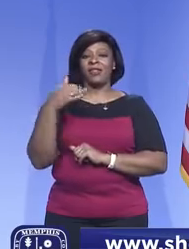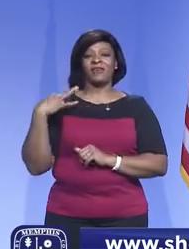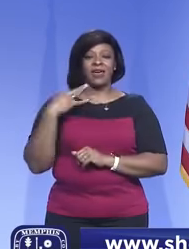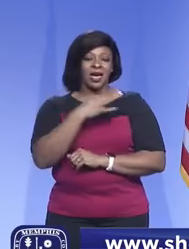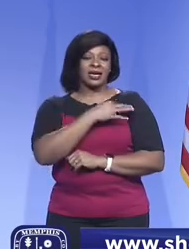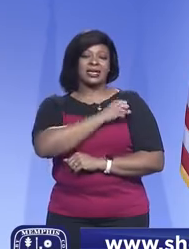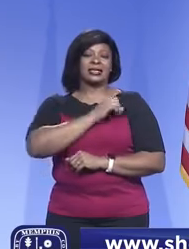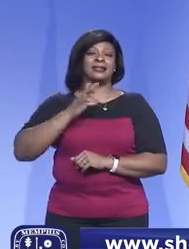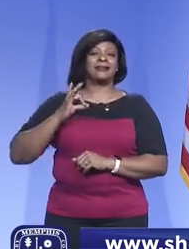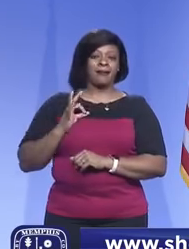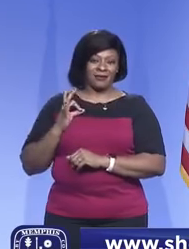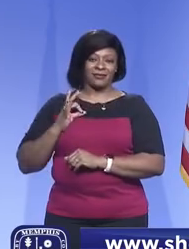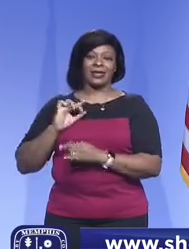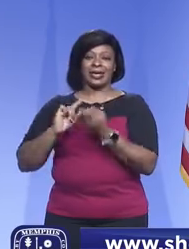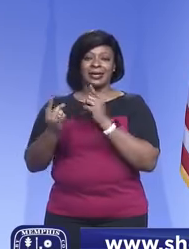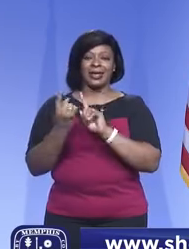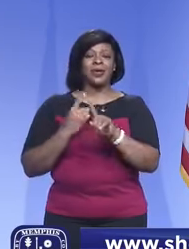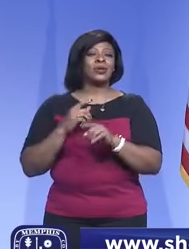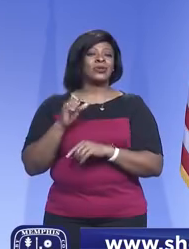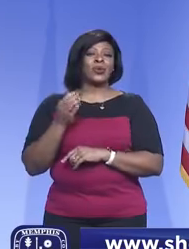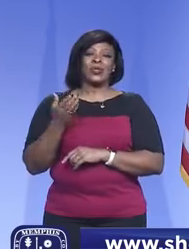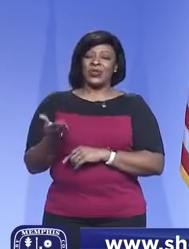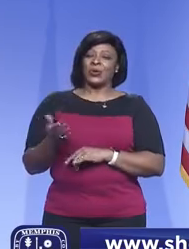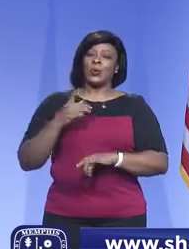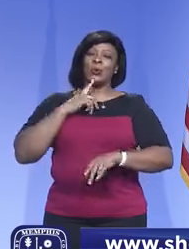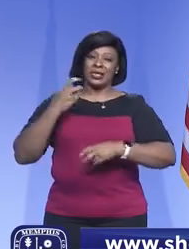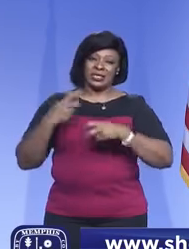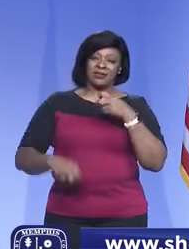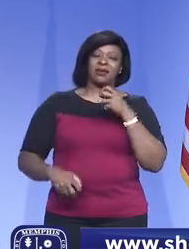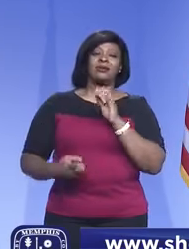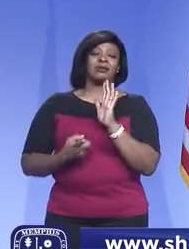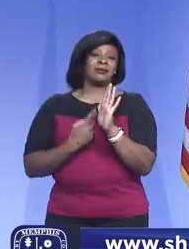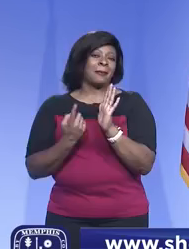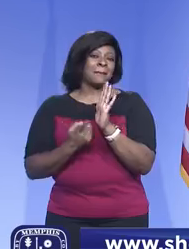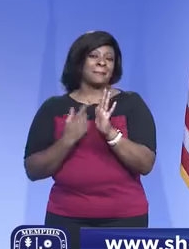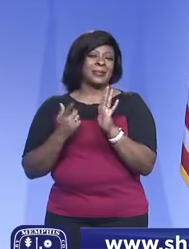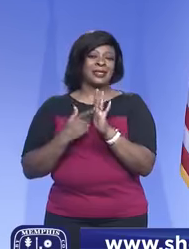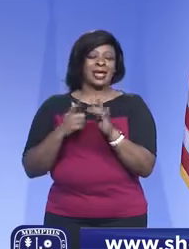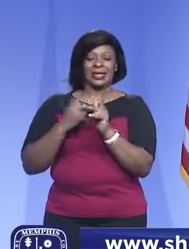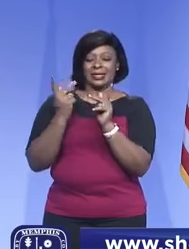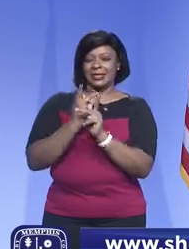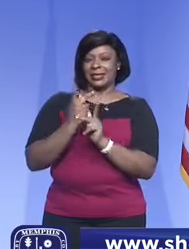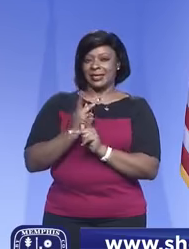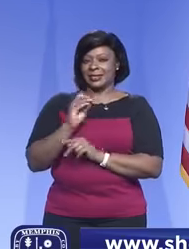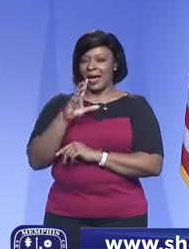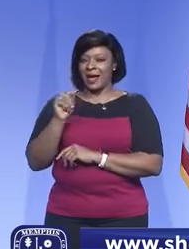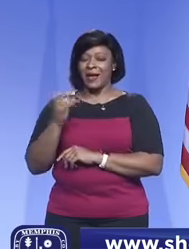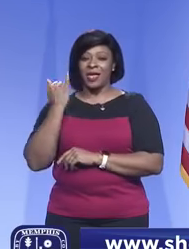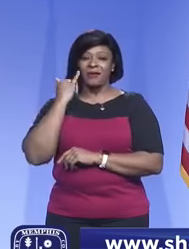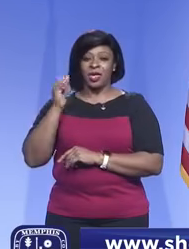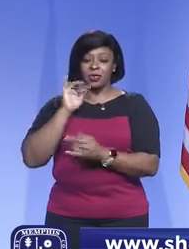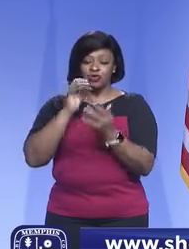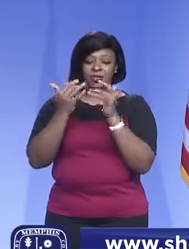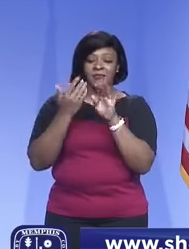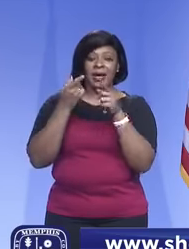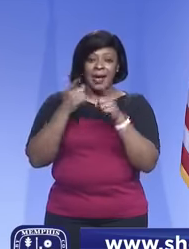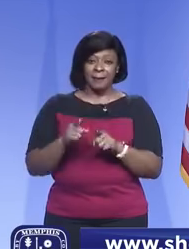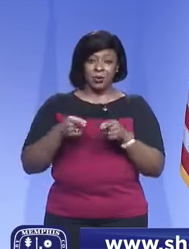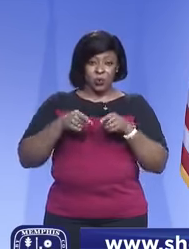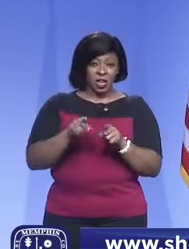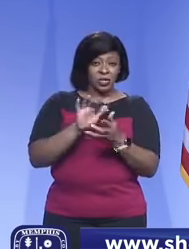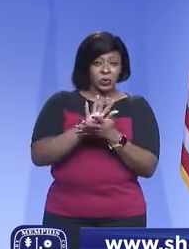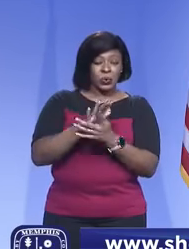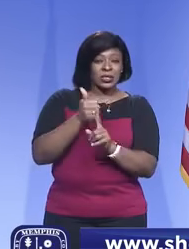faculty and staff. And so there's difficulty sometimes teasing out if transmission occurred in the